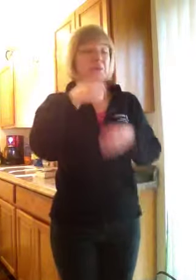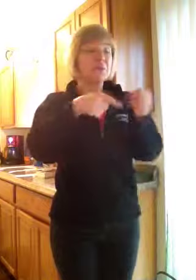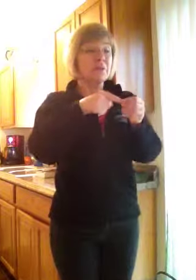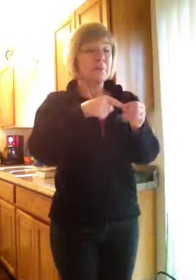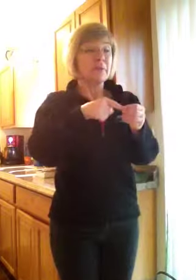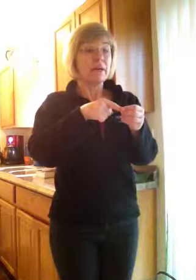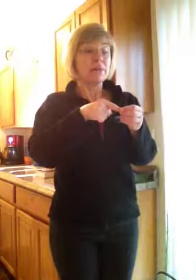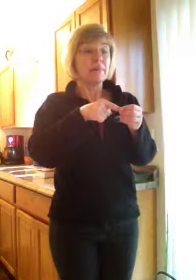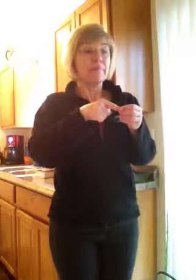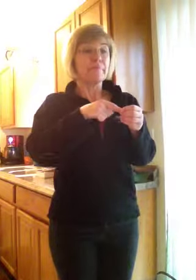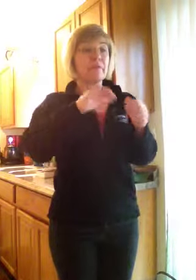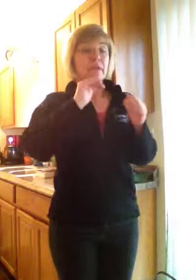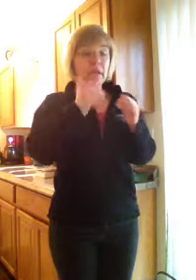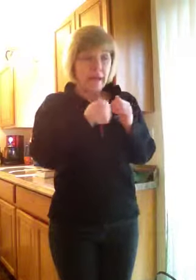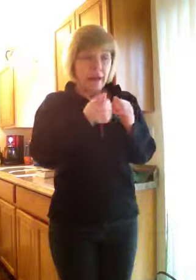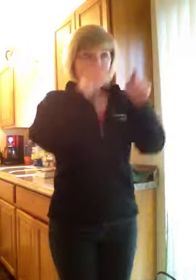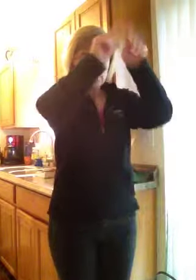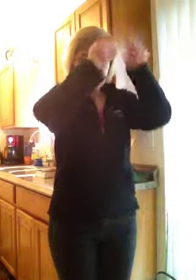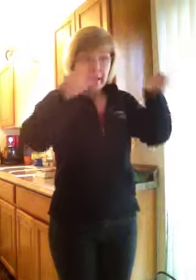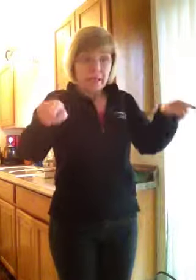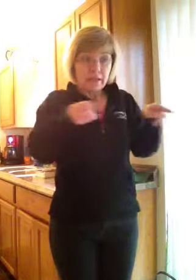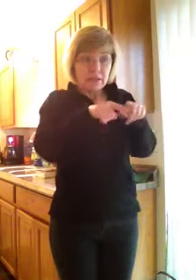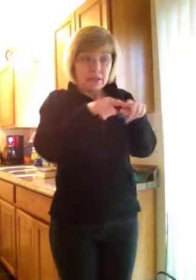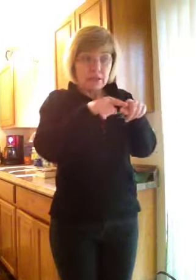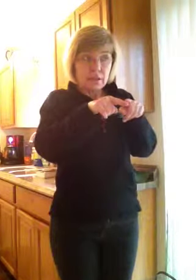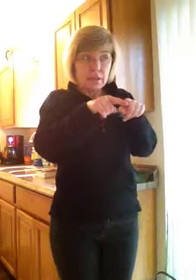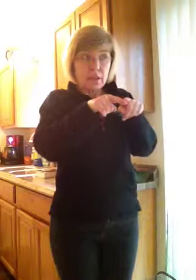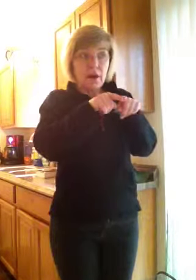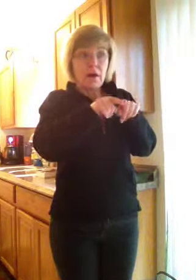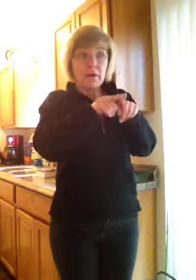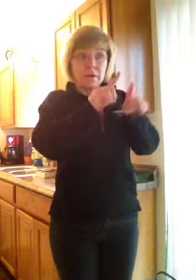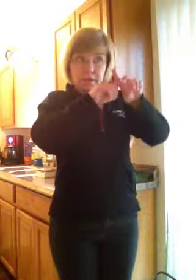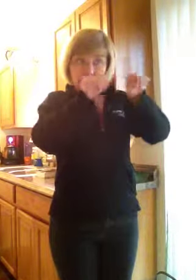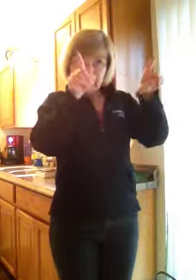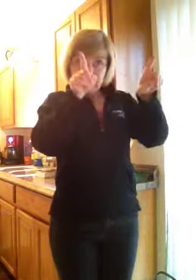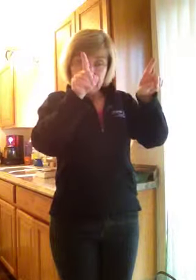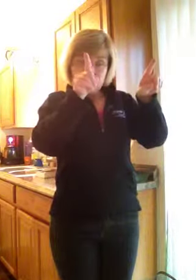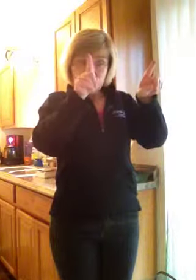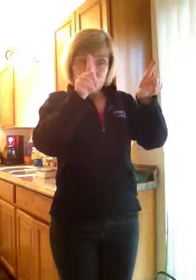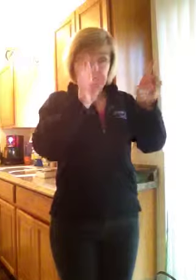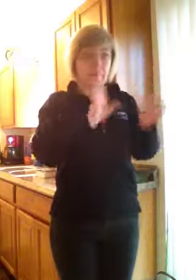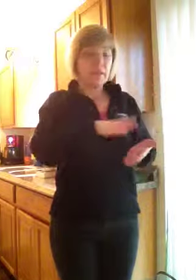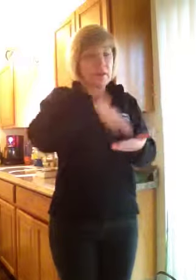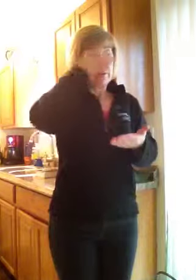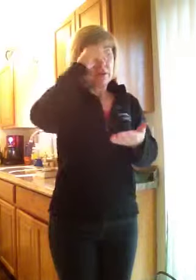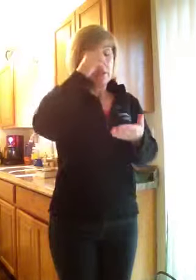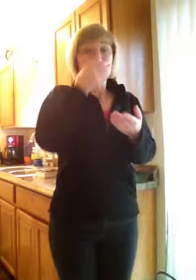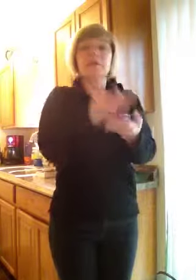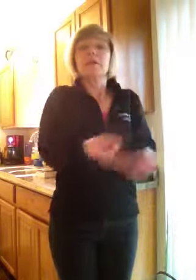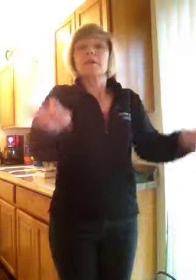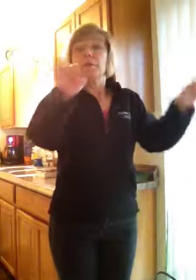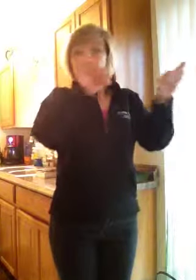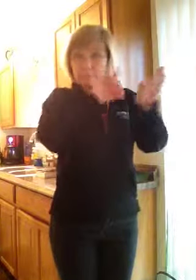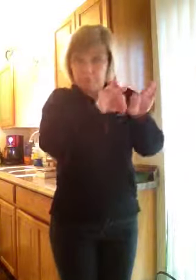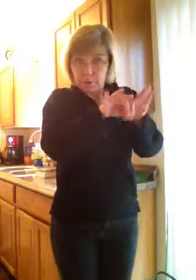let's learn one more really important thing about triangles. In our video about angles in degrees, we learned that we can measure